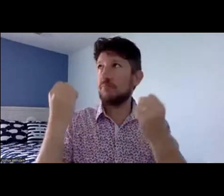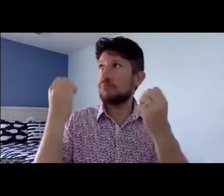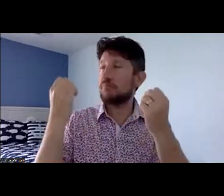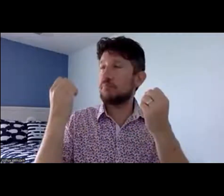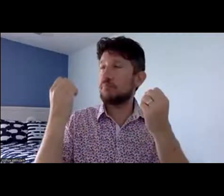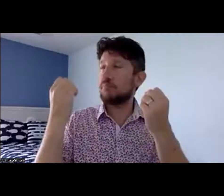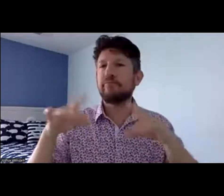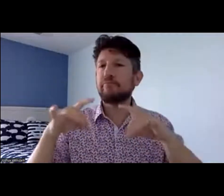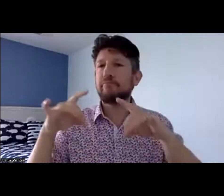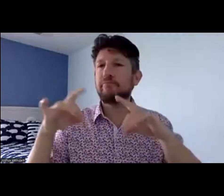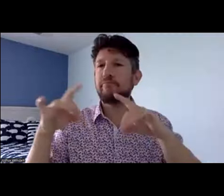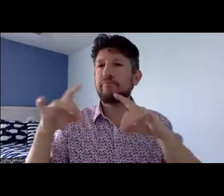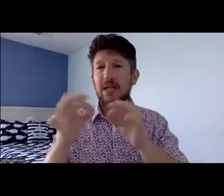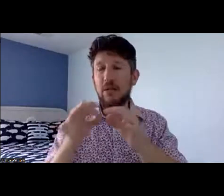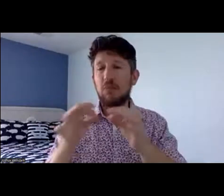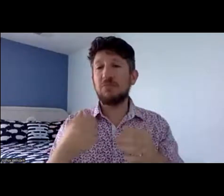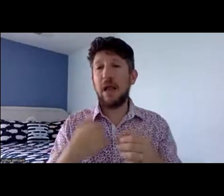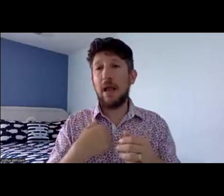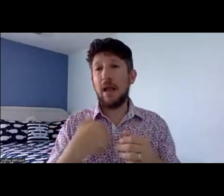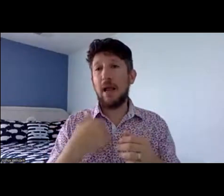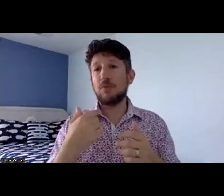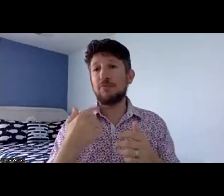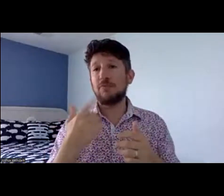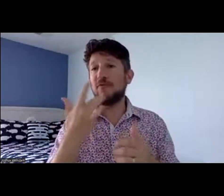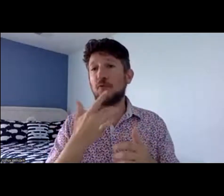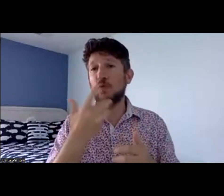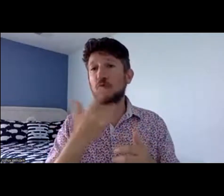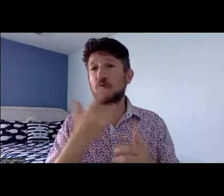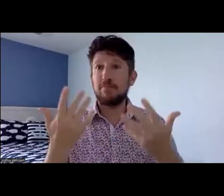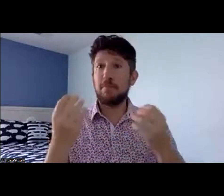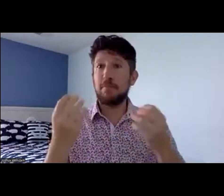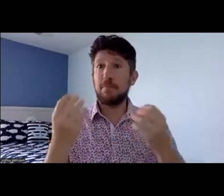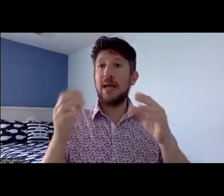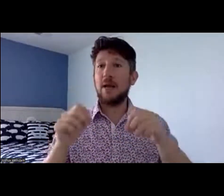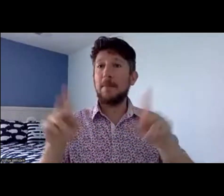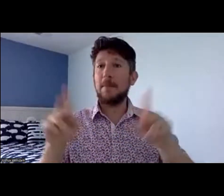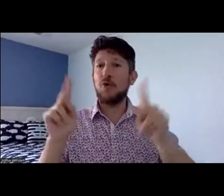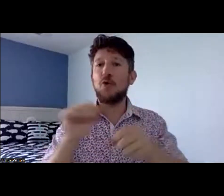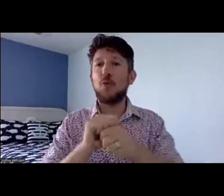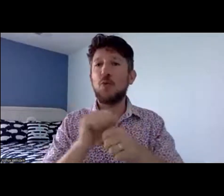birth as they grow up, and their language acquisition is fluent.